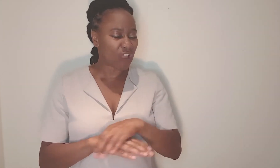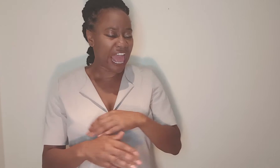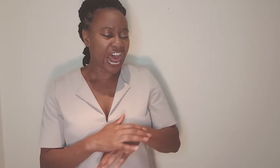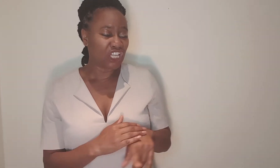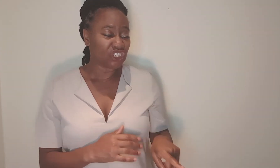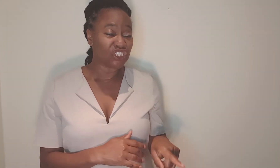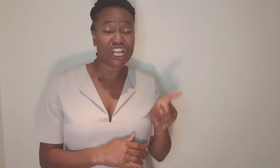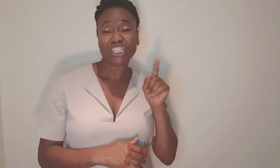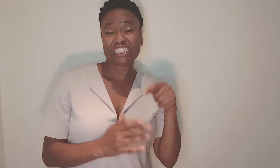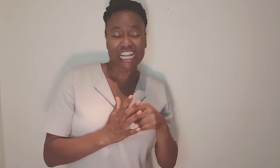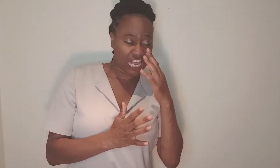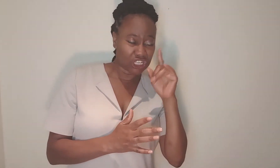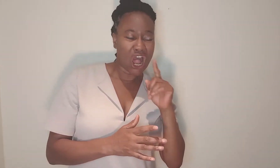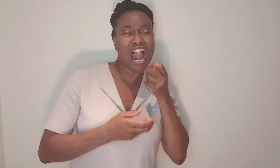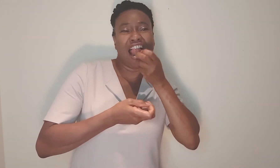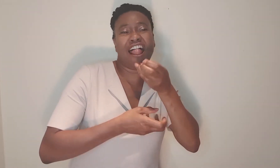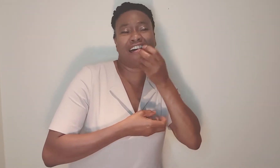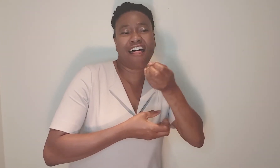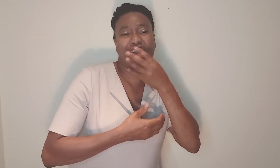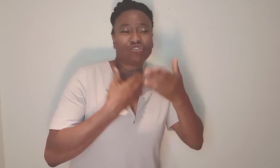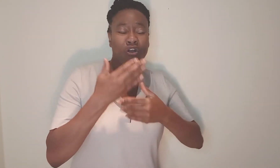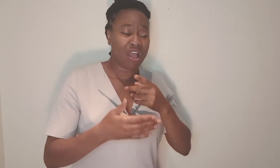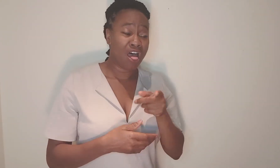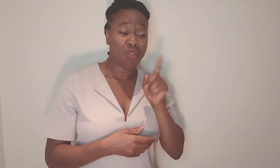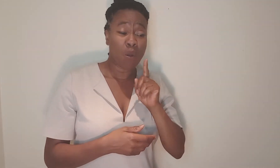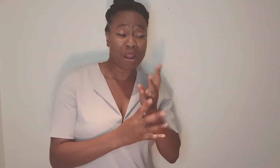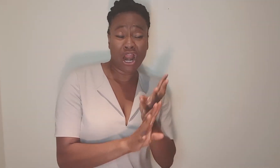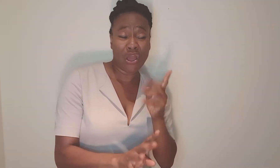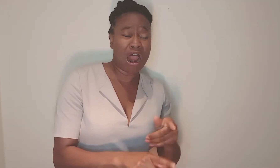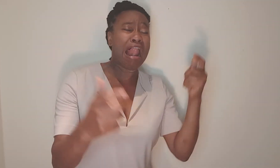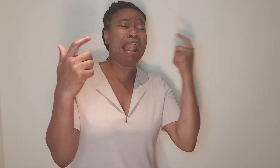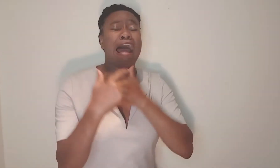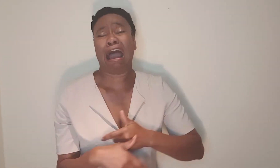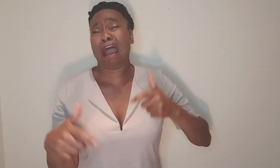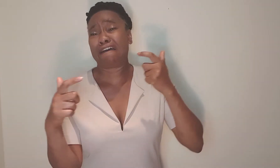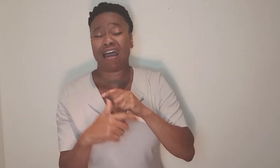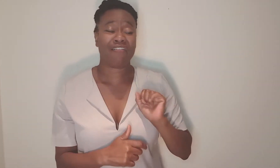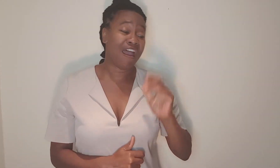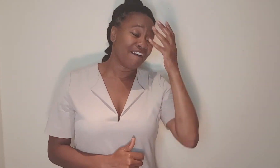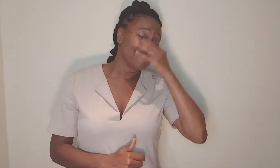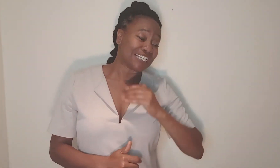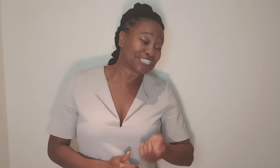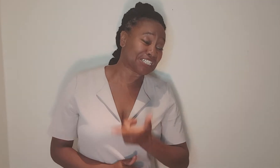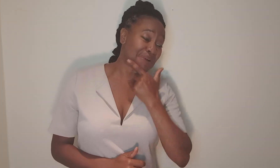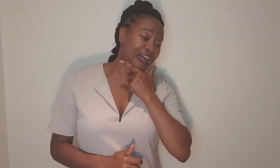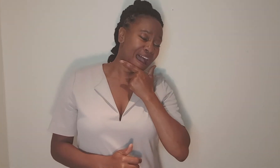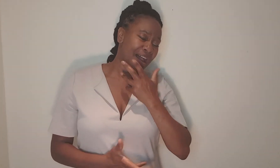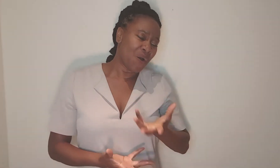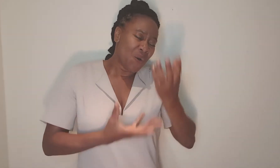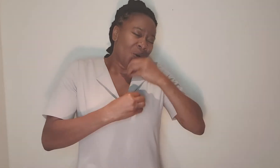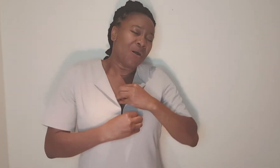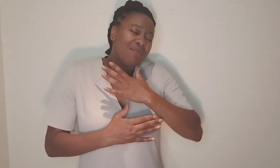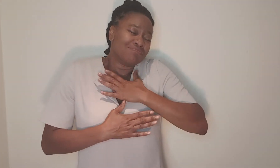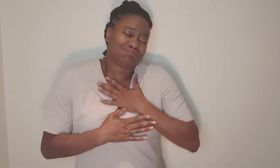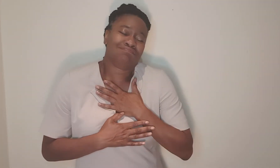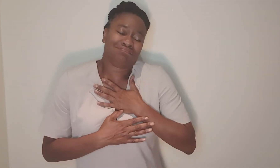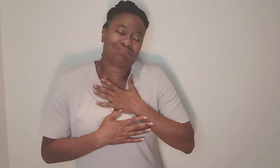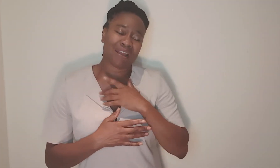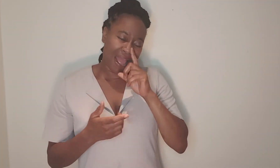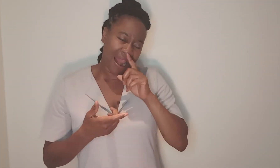Oh, the smiles on their faces are enough to last me forever. And then the bus juddered on